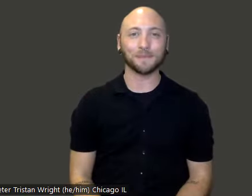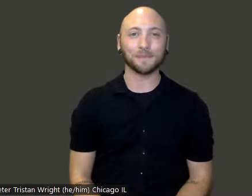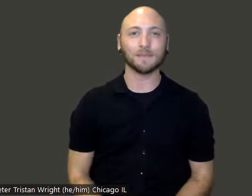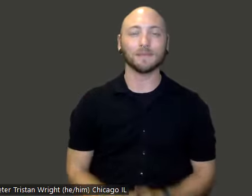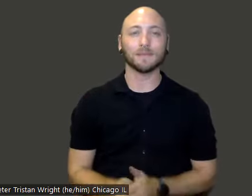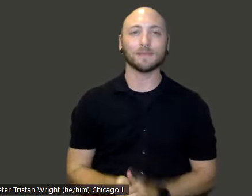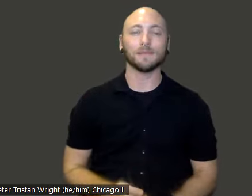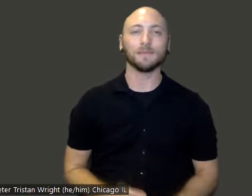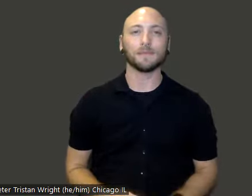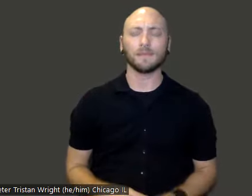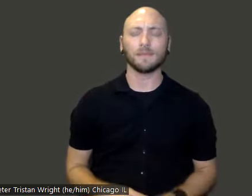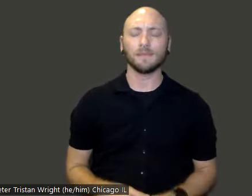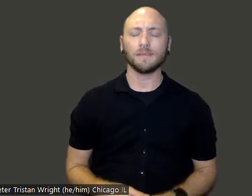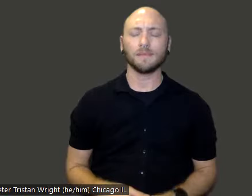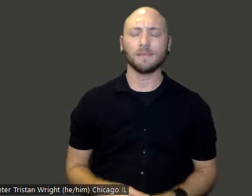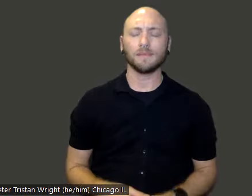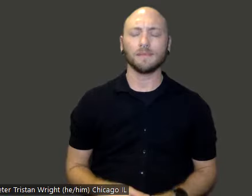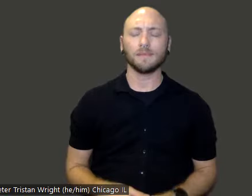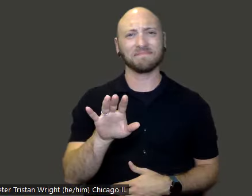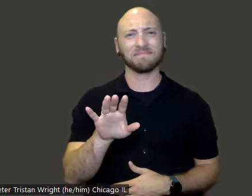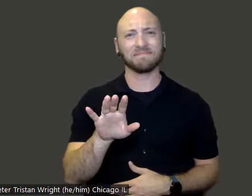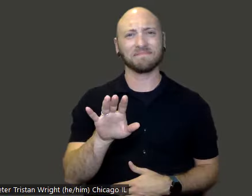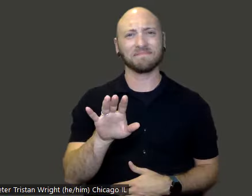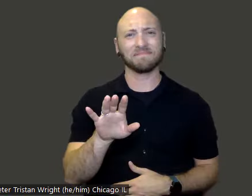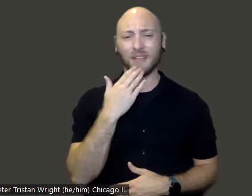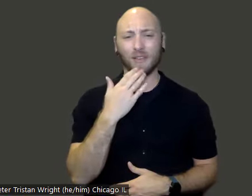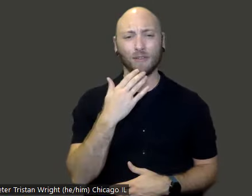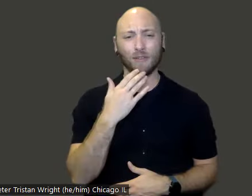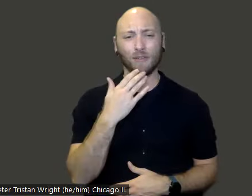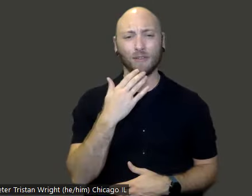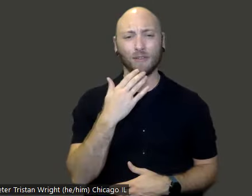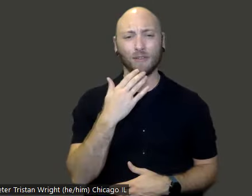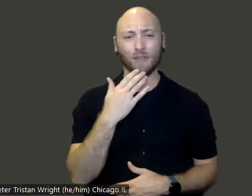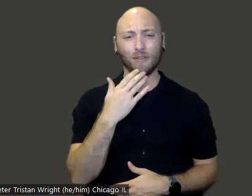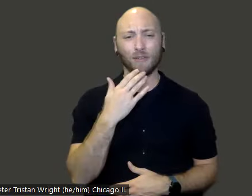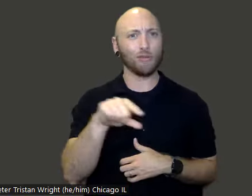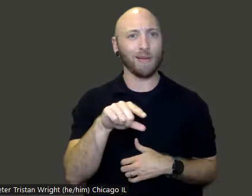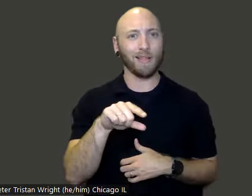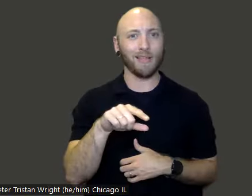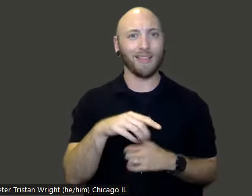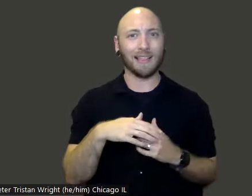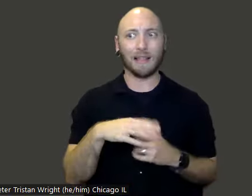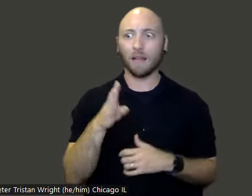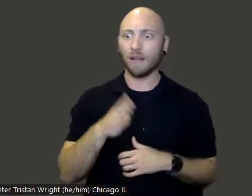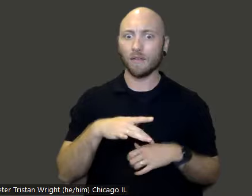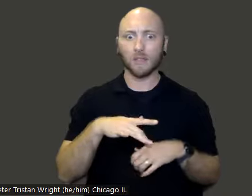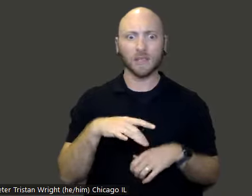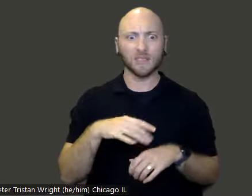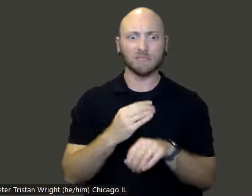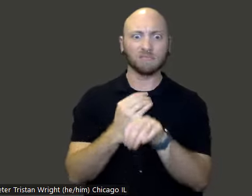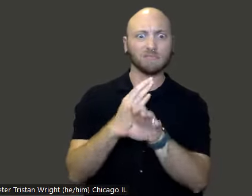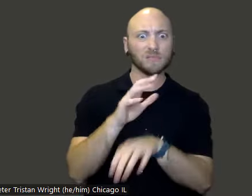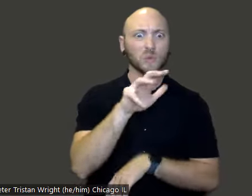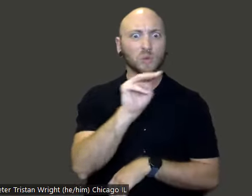Thank you for letting me speak. Never done a Zoom speaker meeting before, so that's